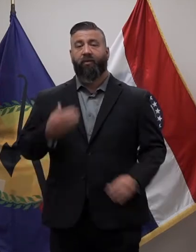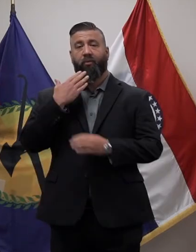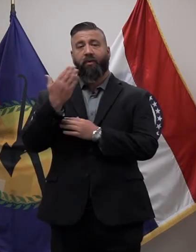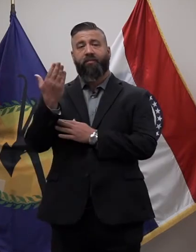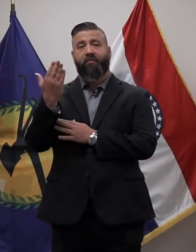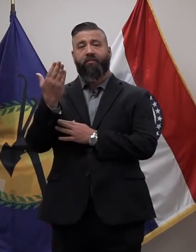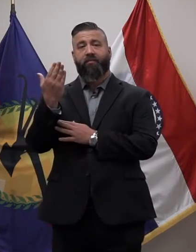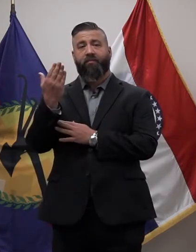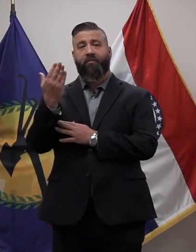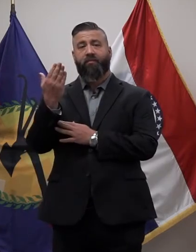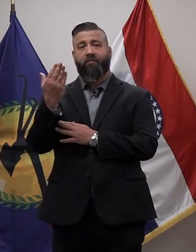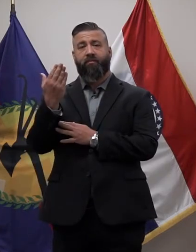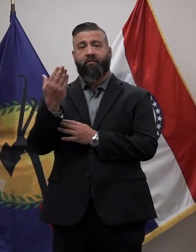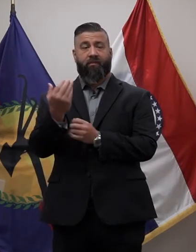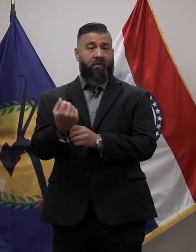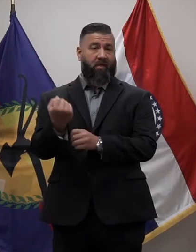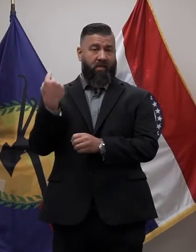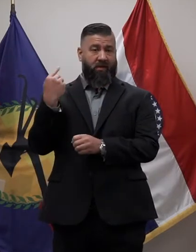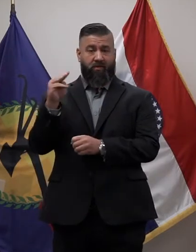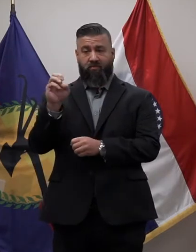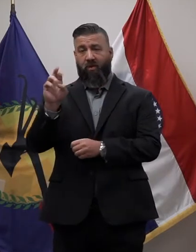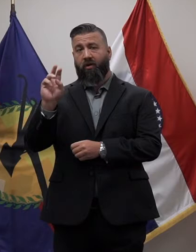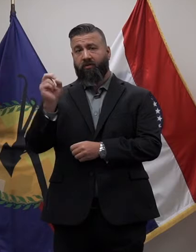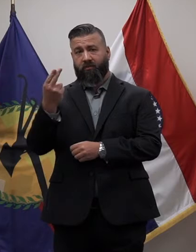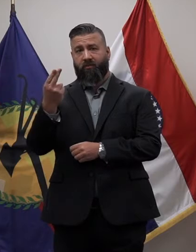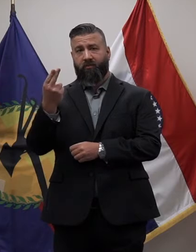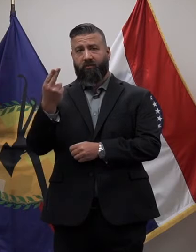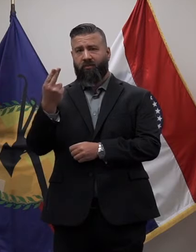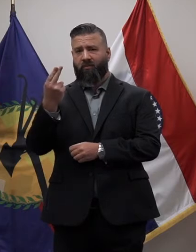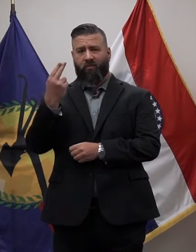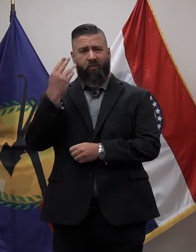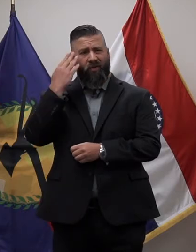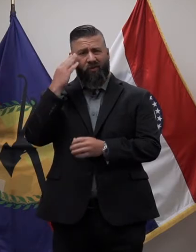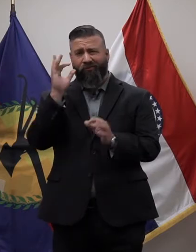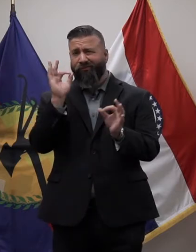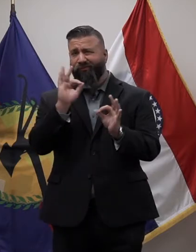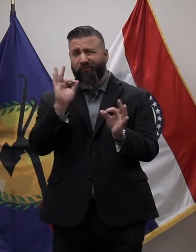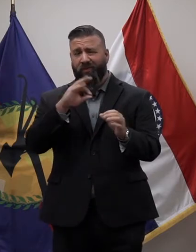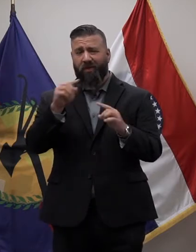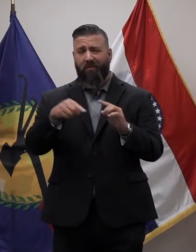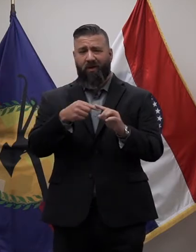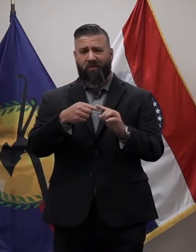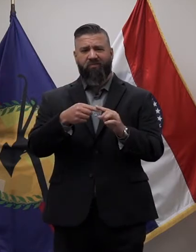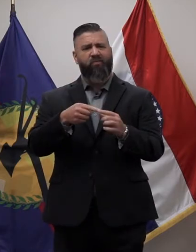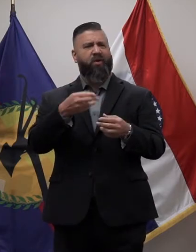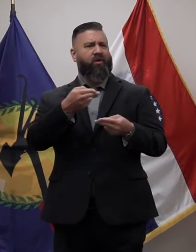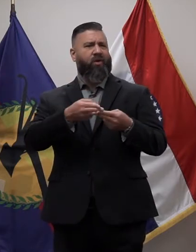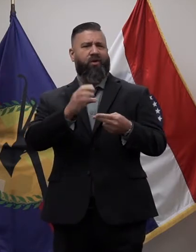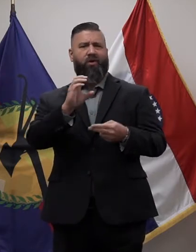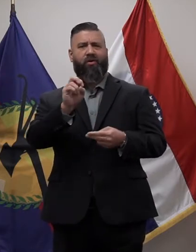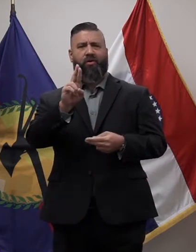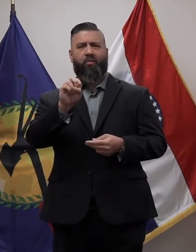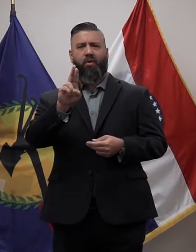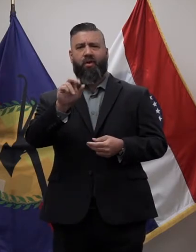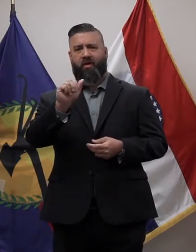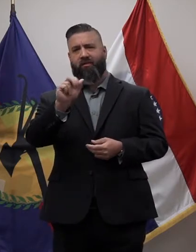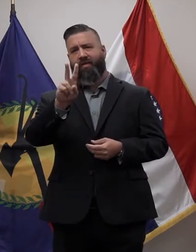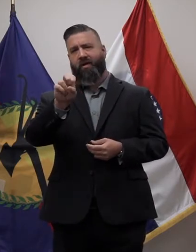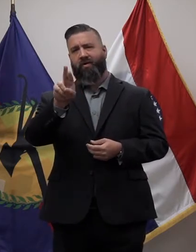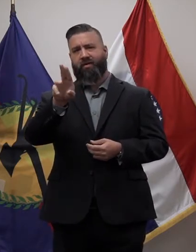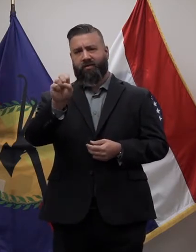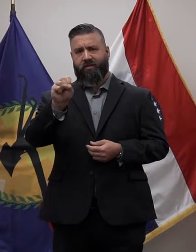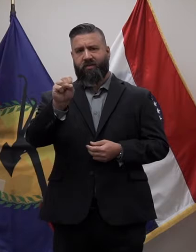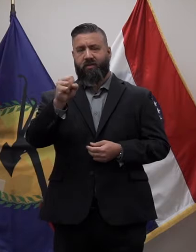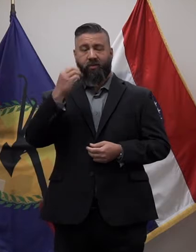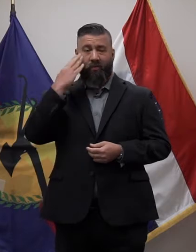Good morning. In March of last year, we knew very little about what we were simply calling the coronavirus.